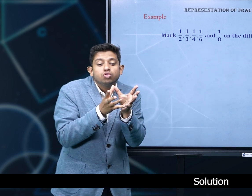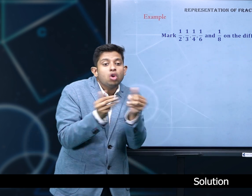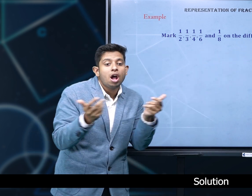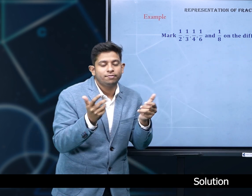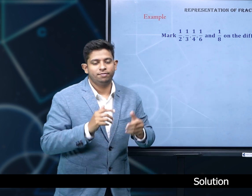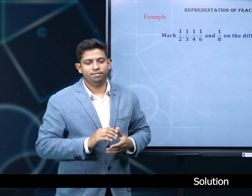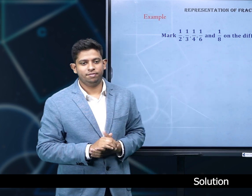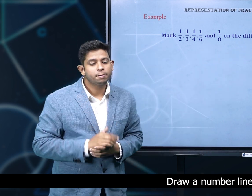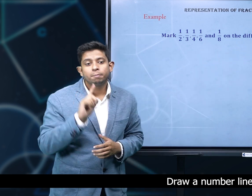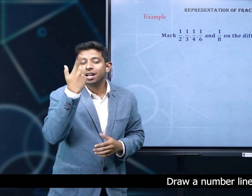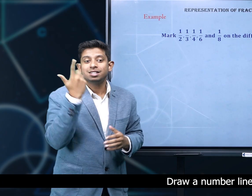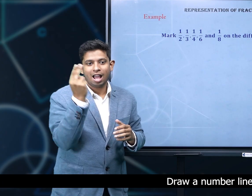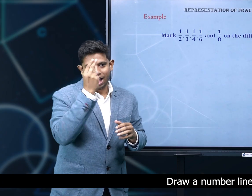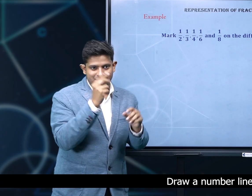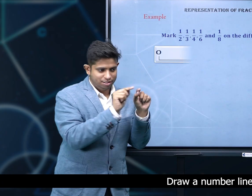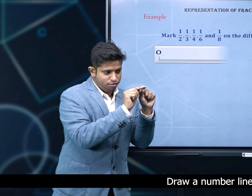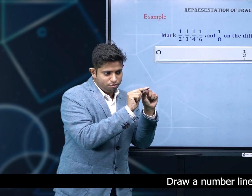Solution. Draw a number line.